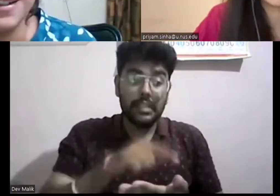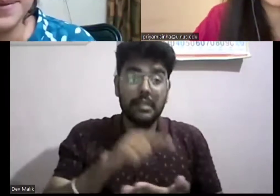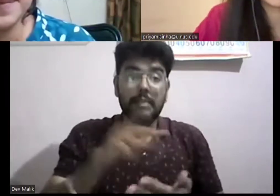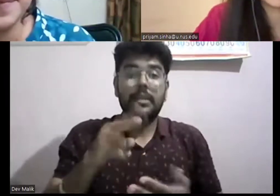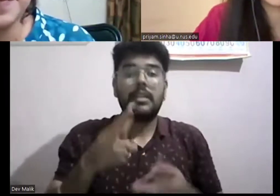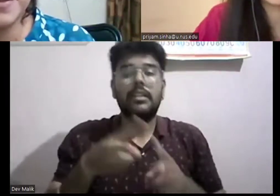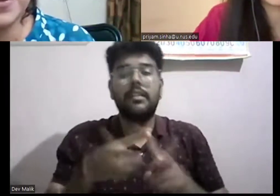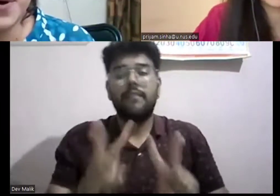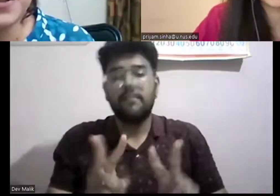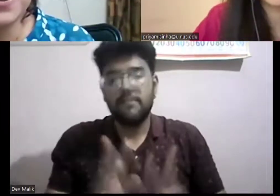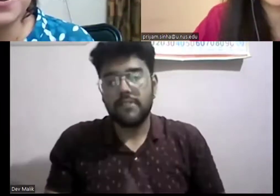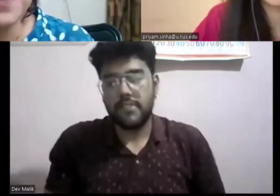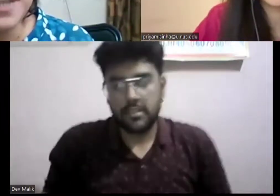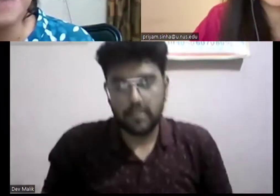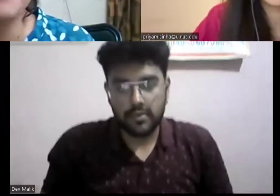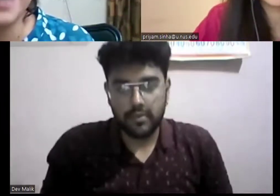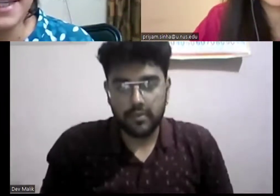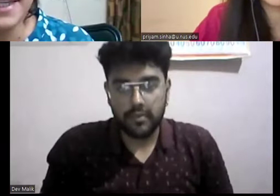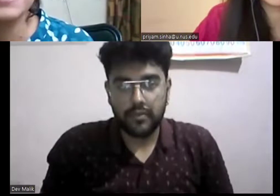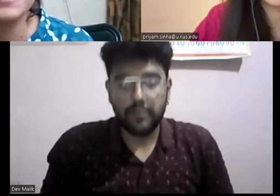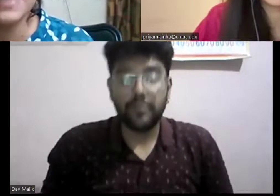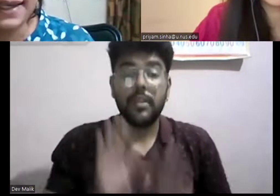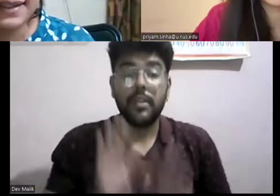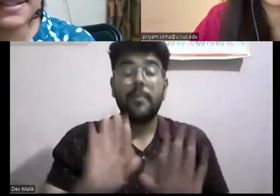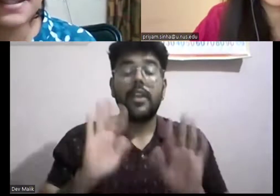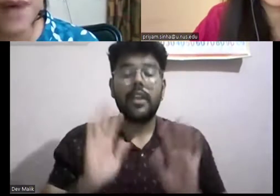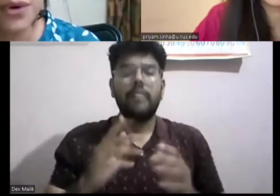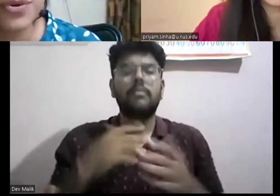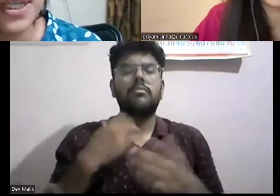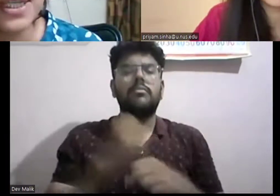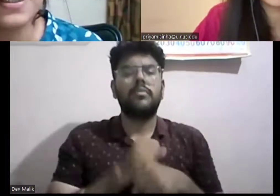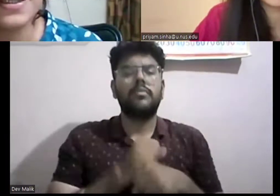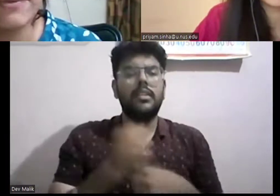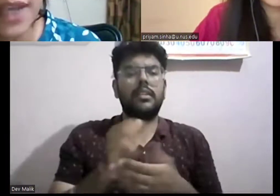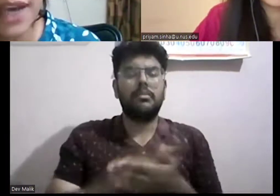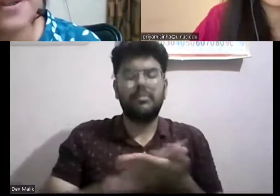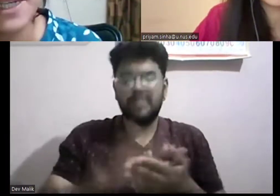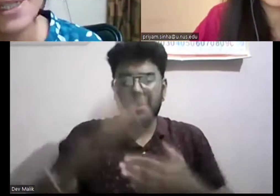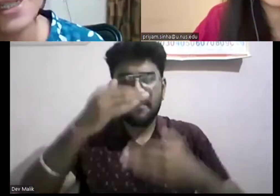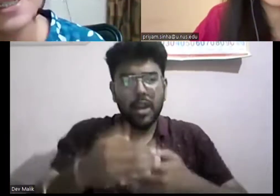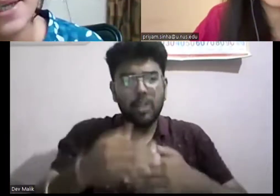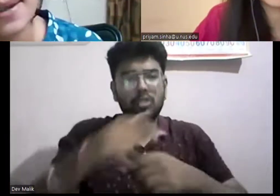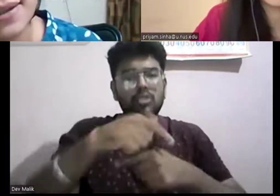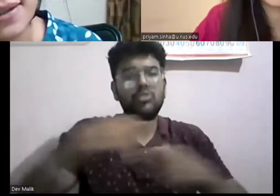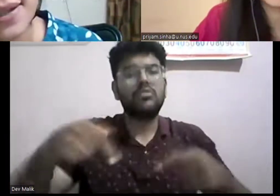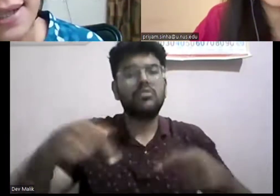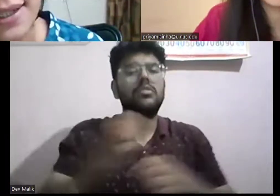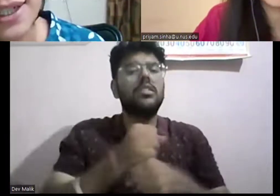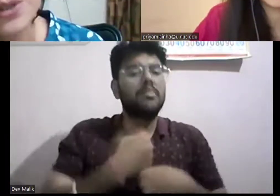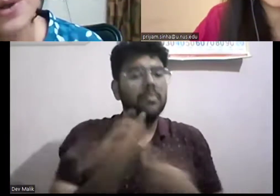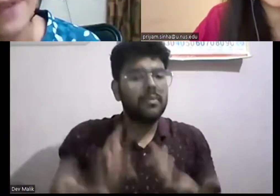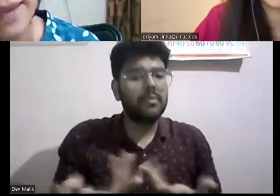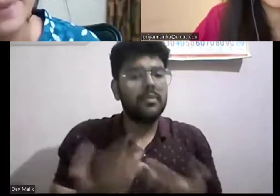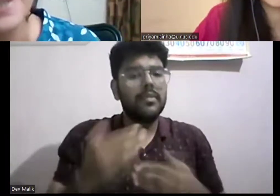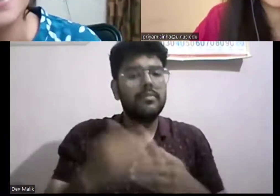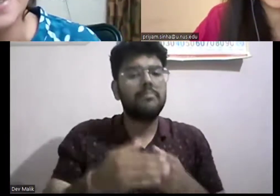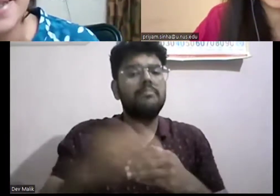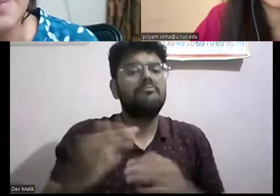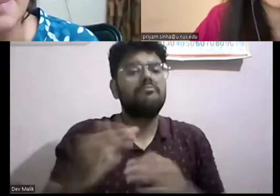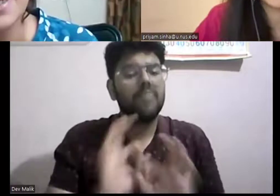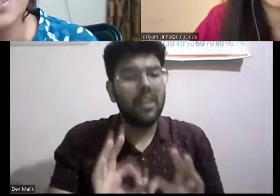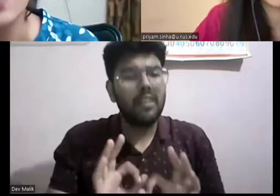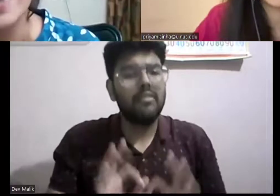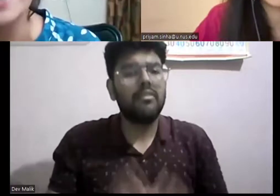faulty, because, you know, we have created this boundaries, we have created the categories of ability